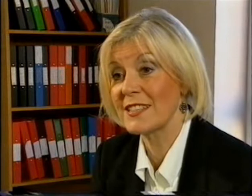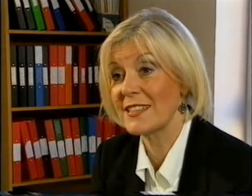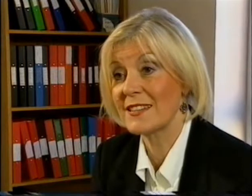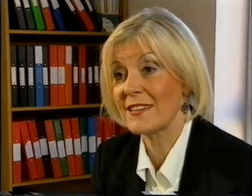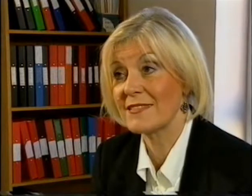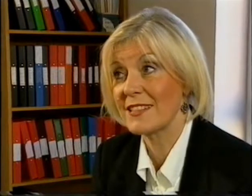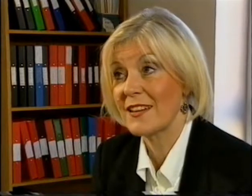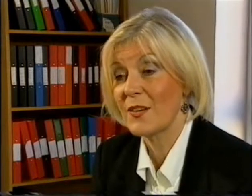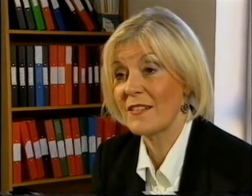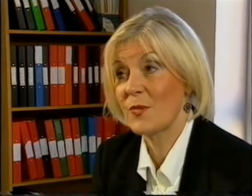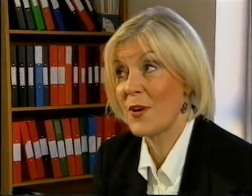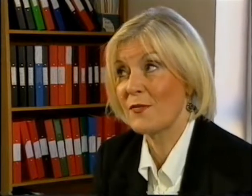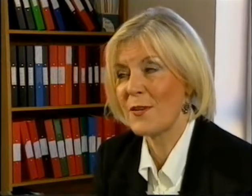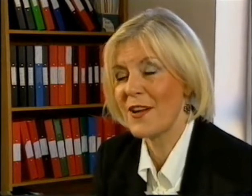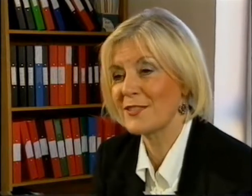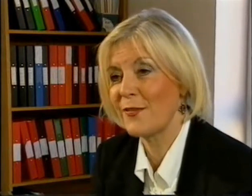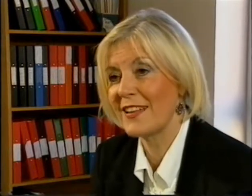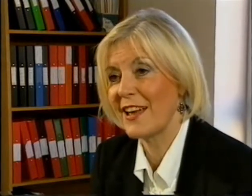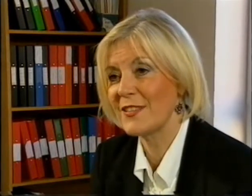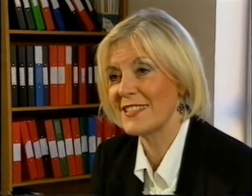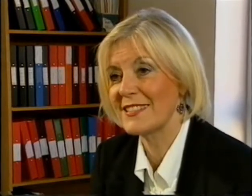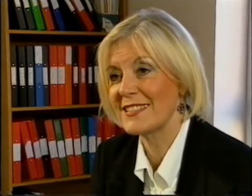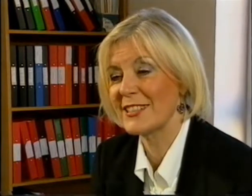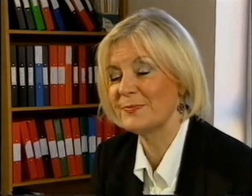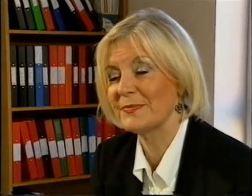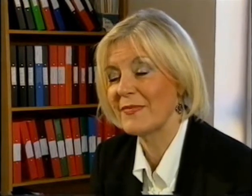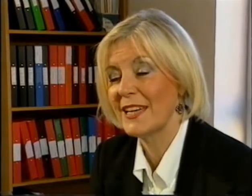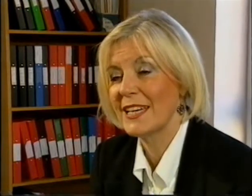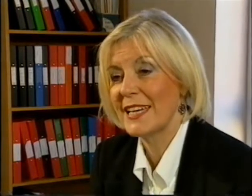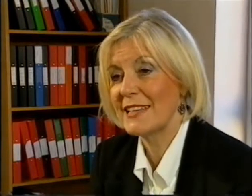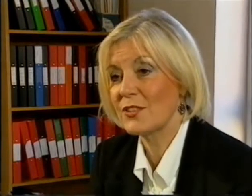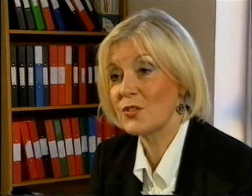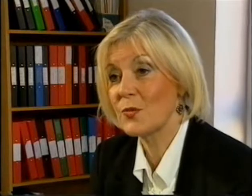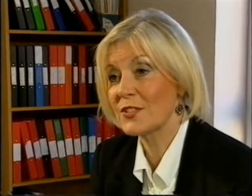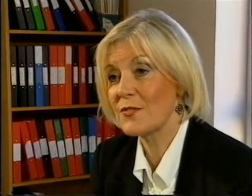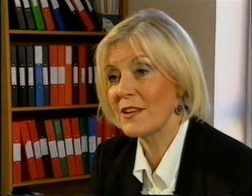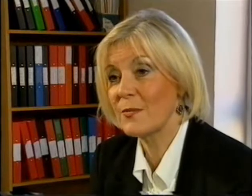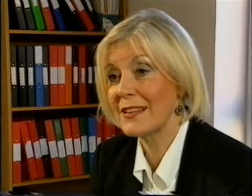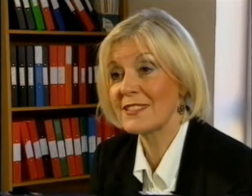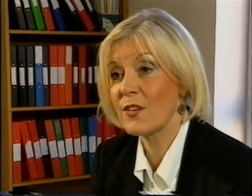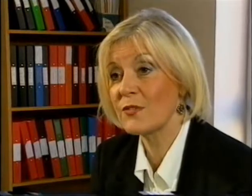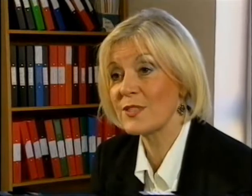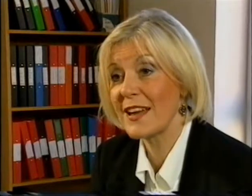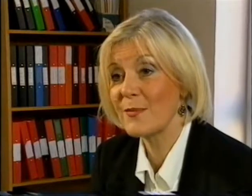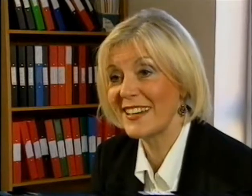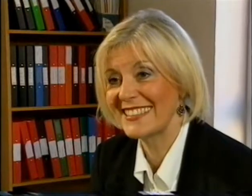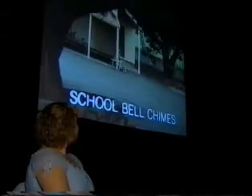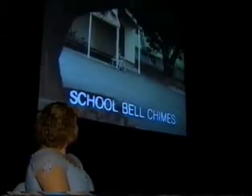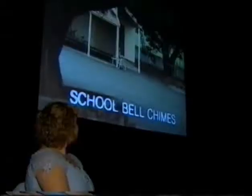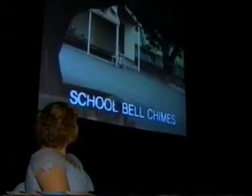indeed, and we're both very proud of the fact now that he's got a 2-1 degree with letters after his name. It's